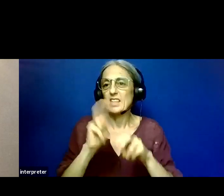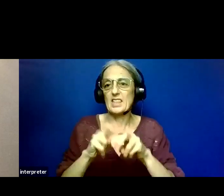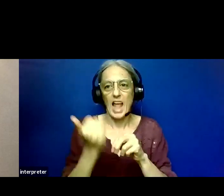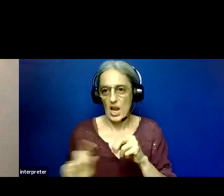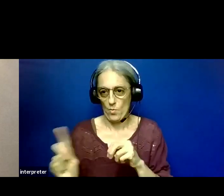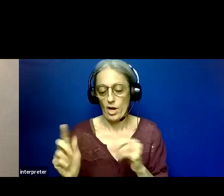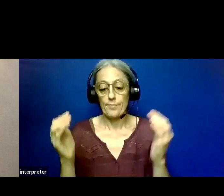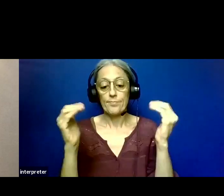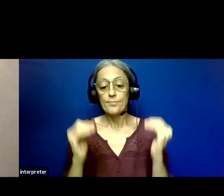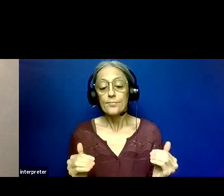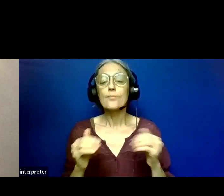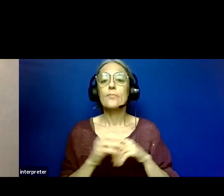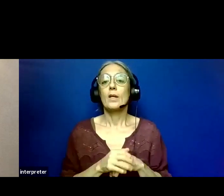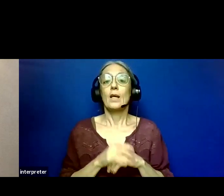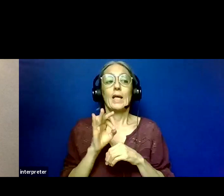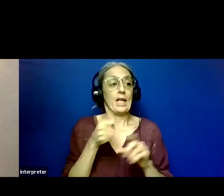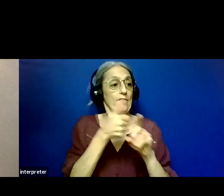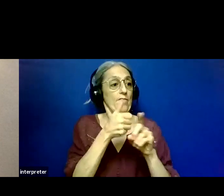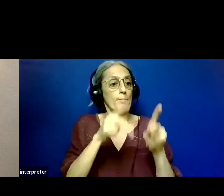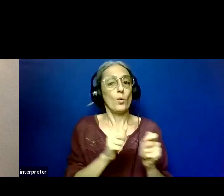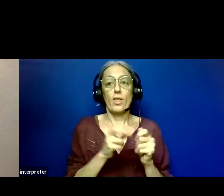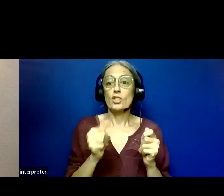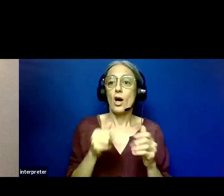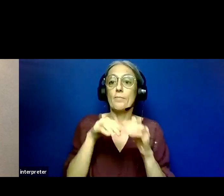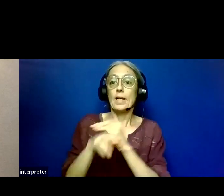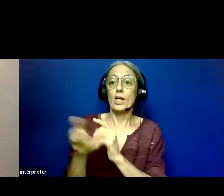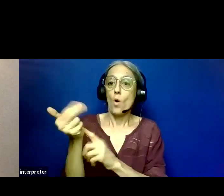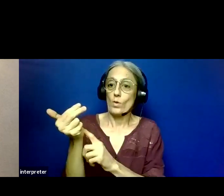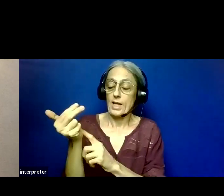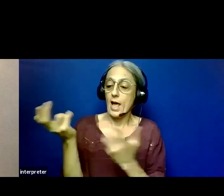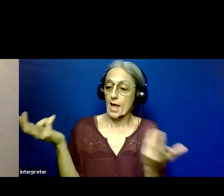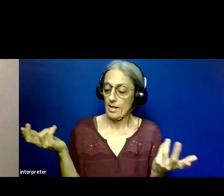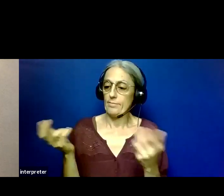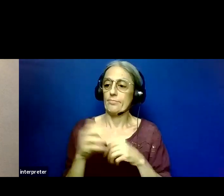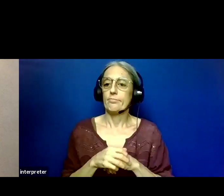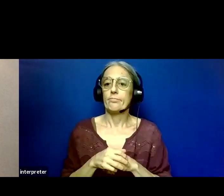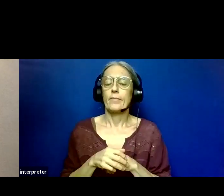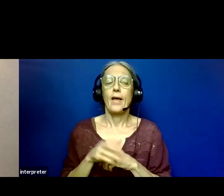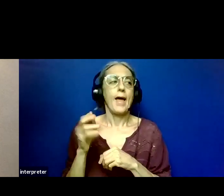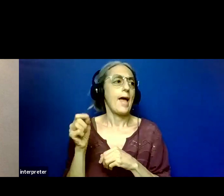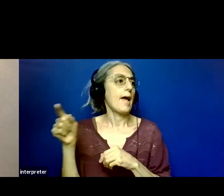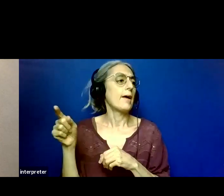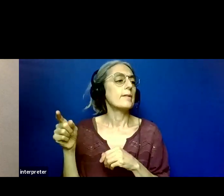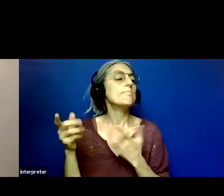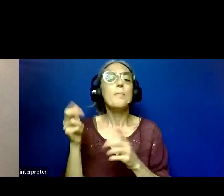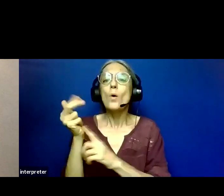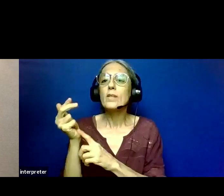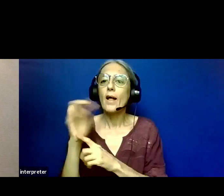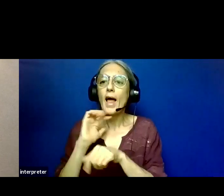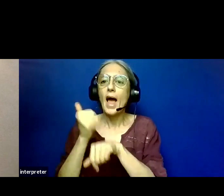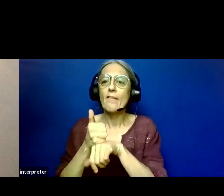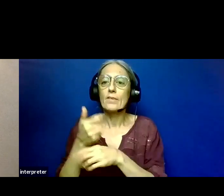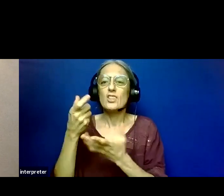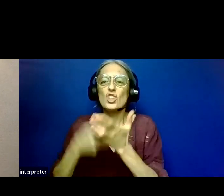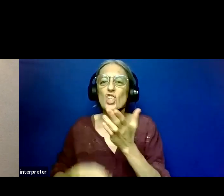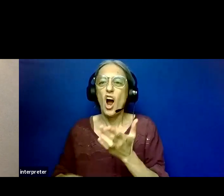charged fees if they go to a hotel and there is a fee for a dog to come into the hotel. They can't